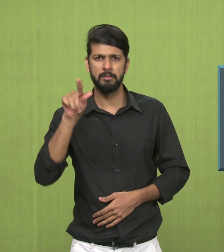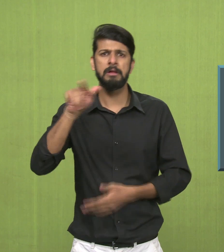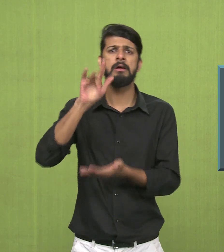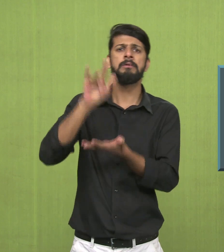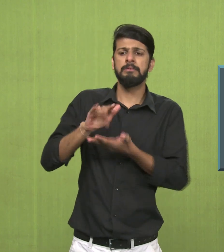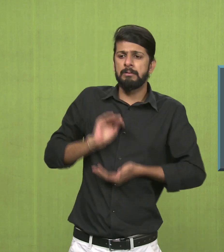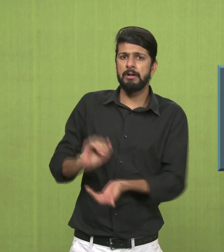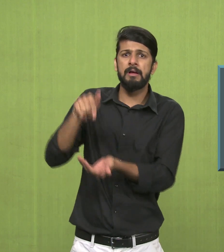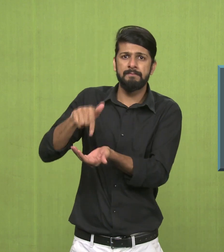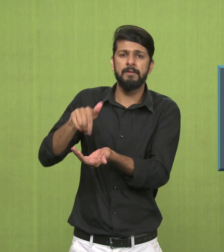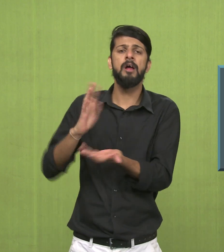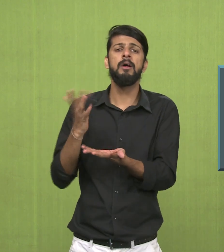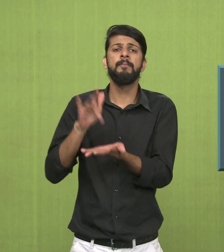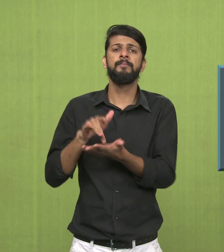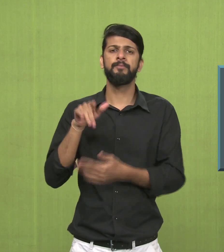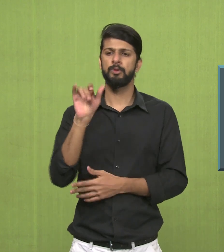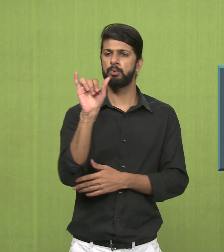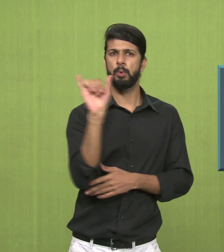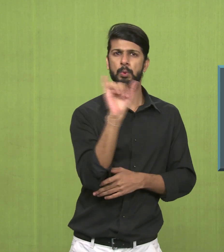She was born in the year 1913